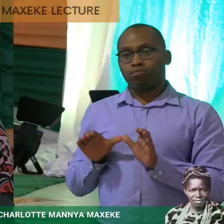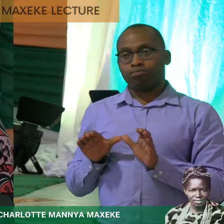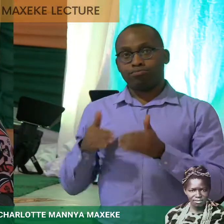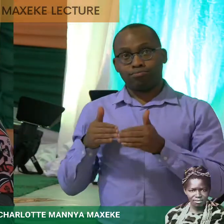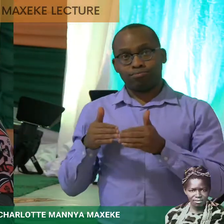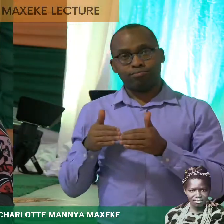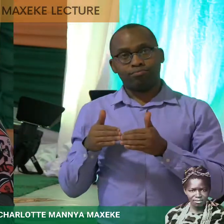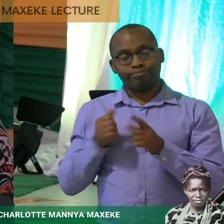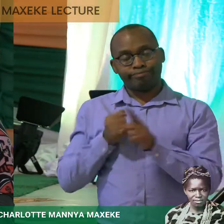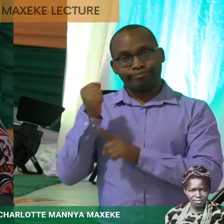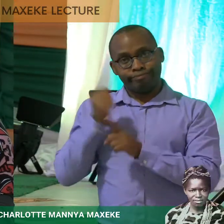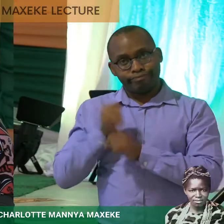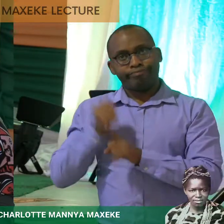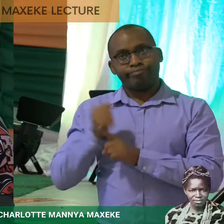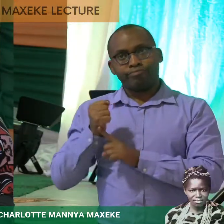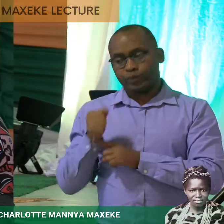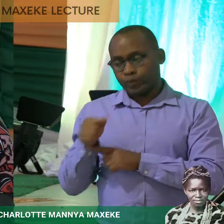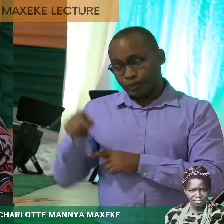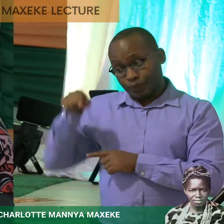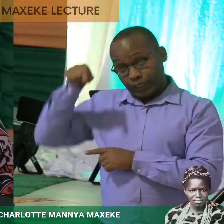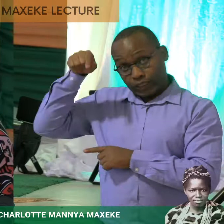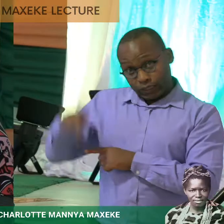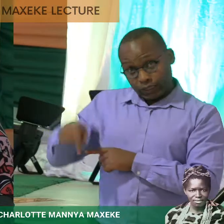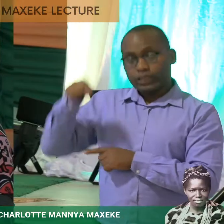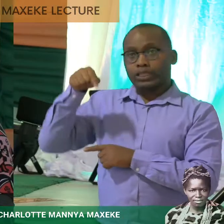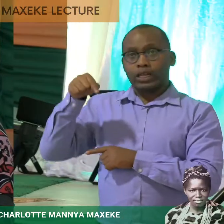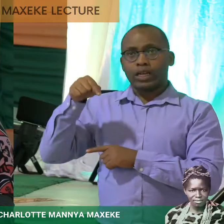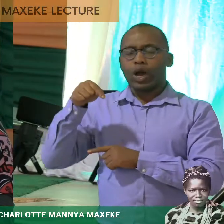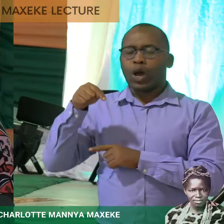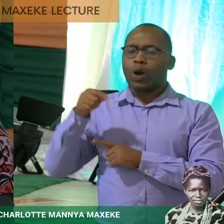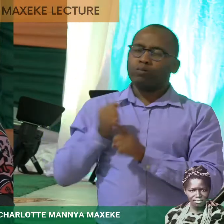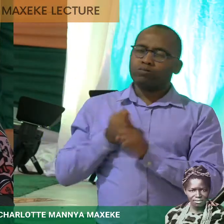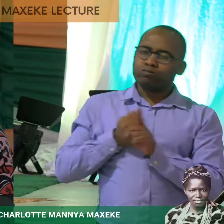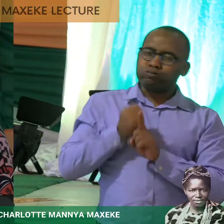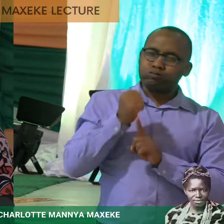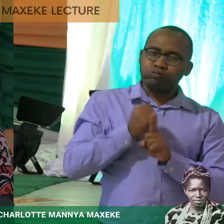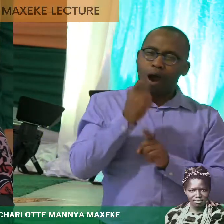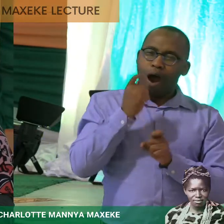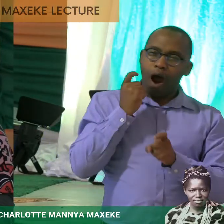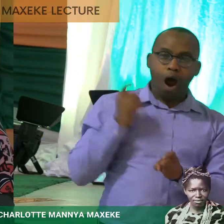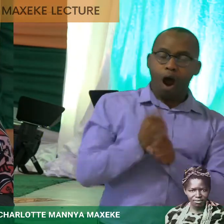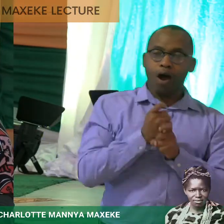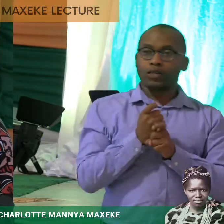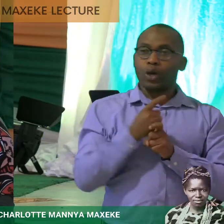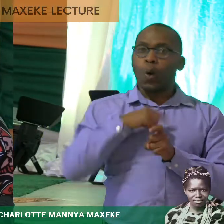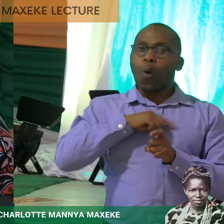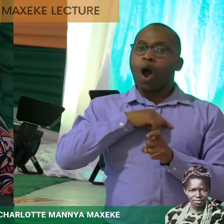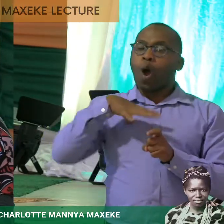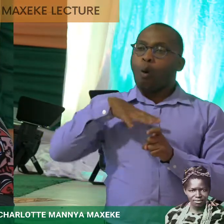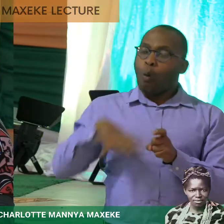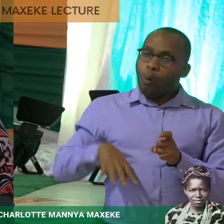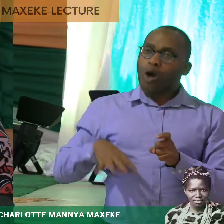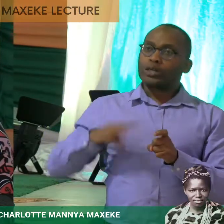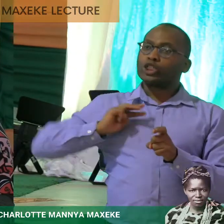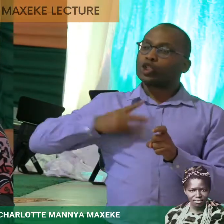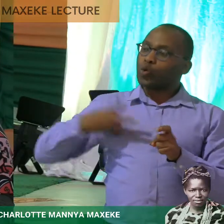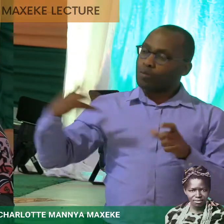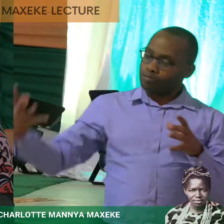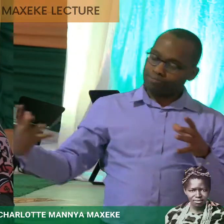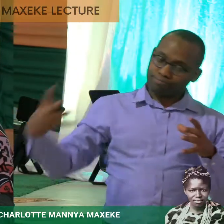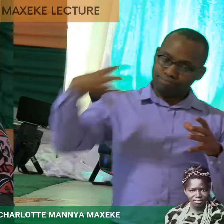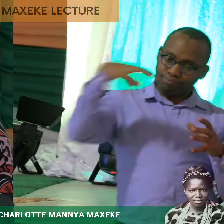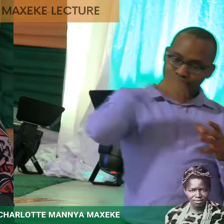that women were formally admitted into the membership of the ANC. Even this milestone was only